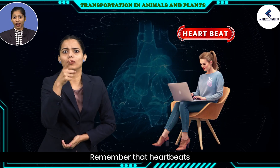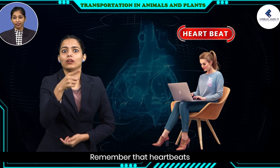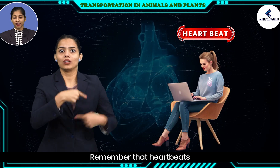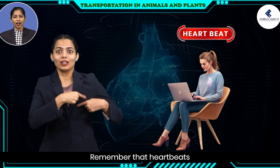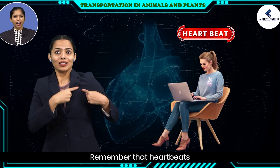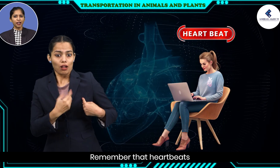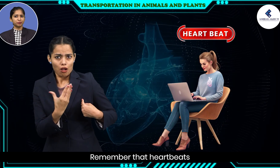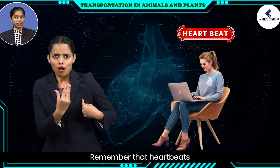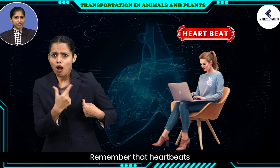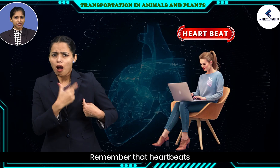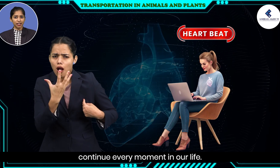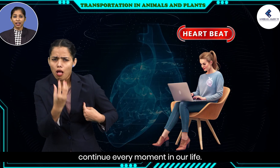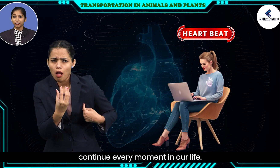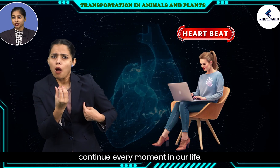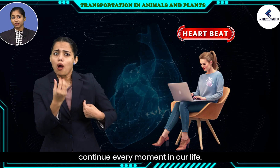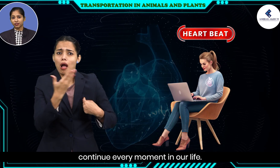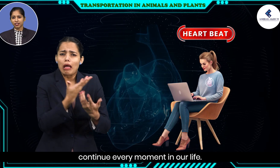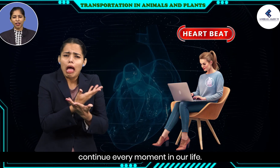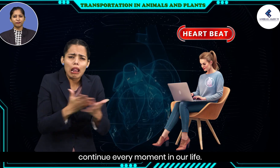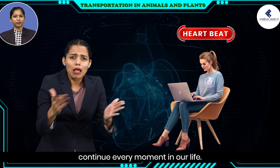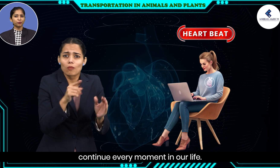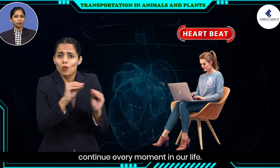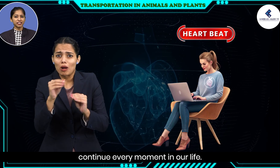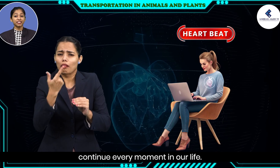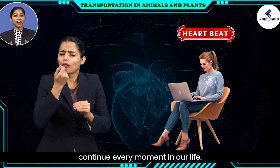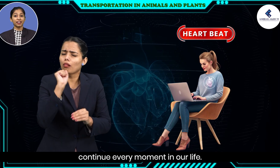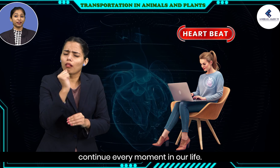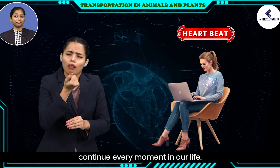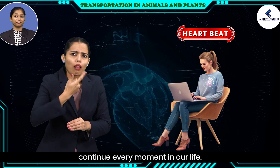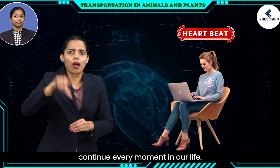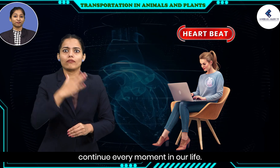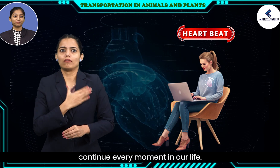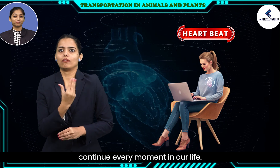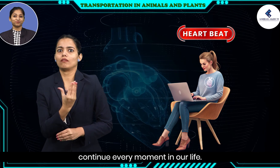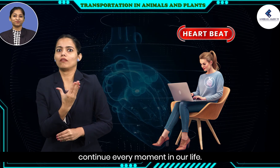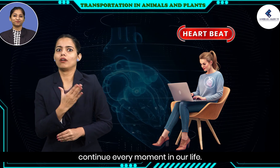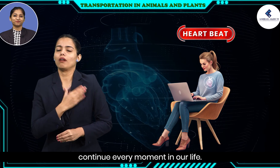Remember that heart beats continuous every moment in our life.